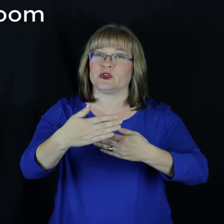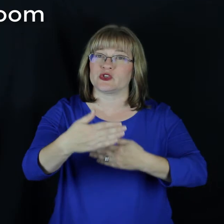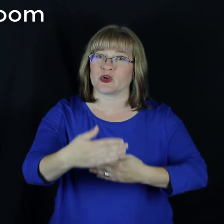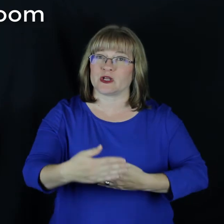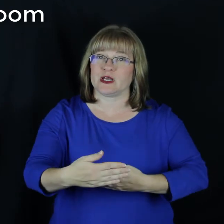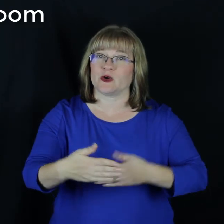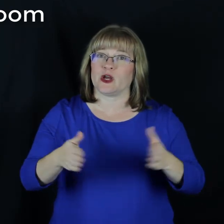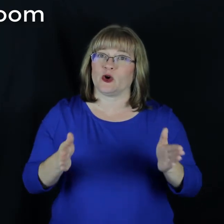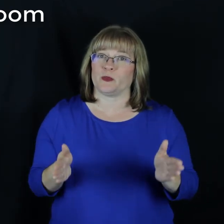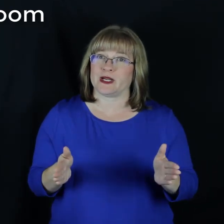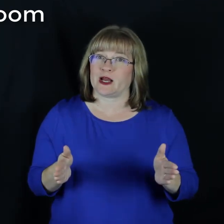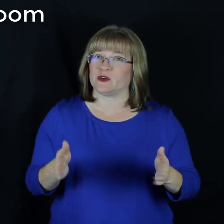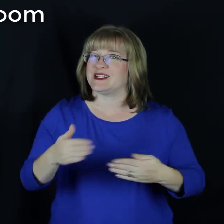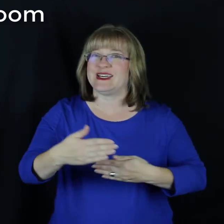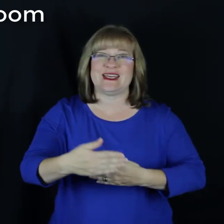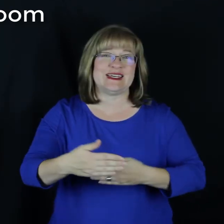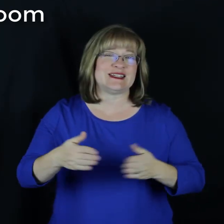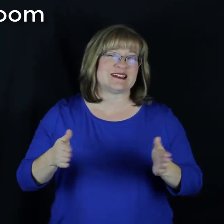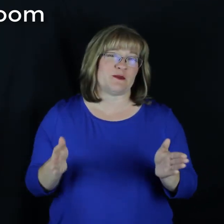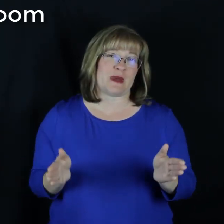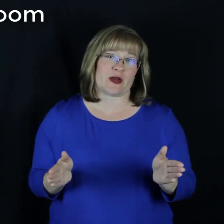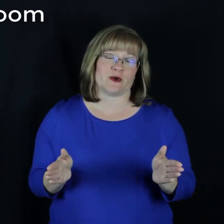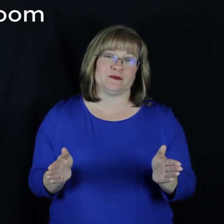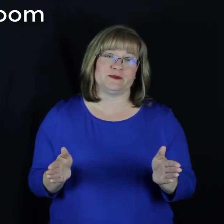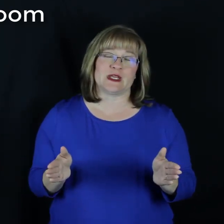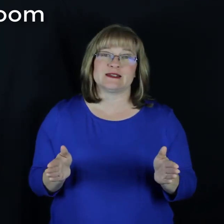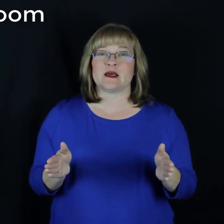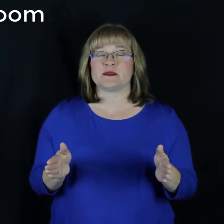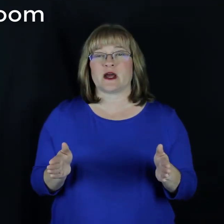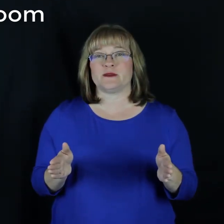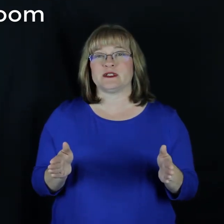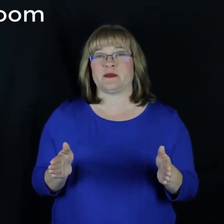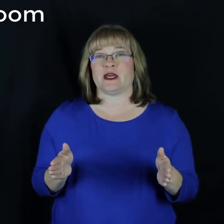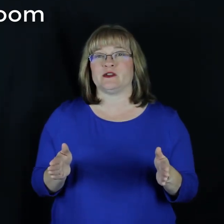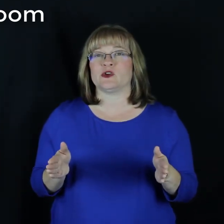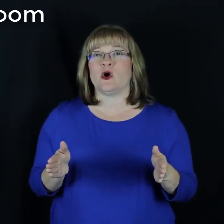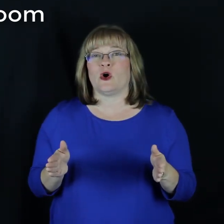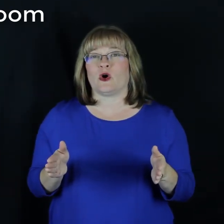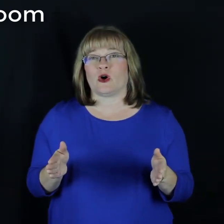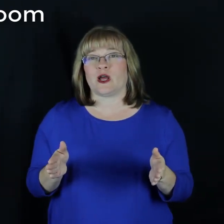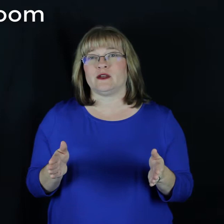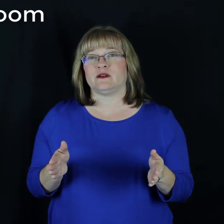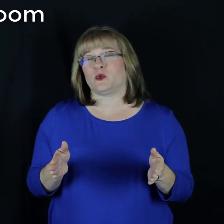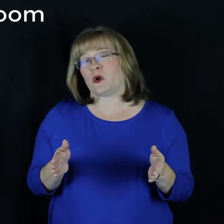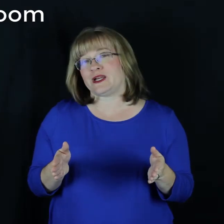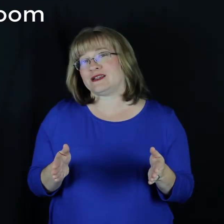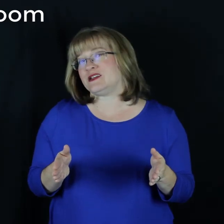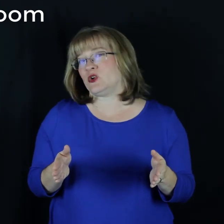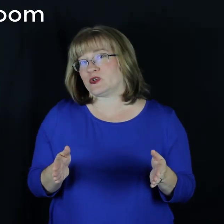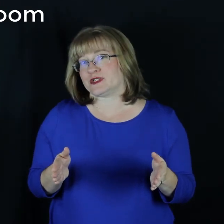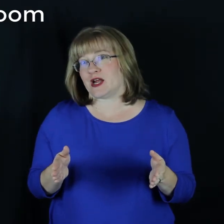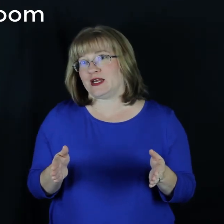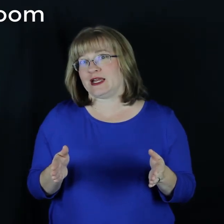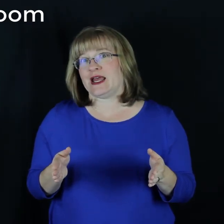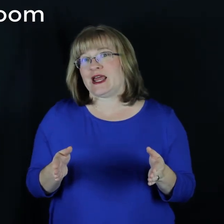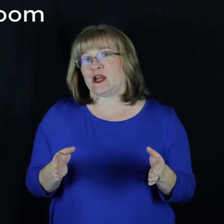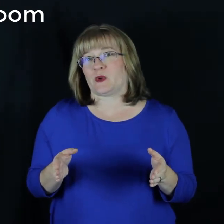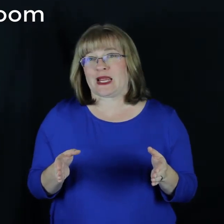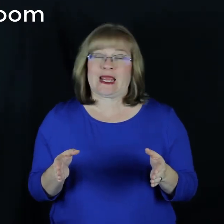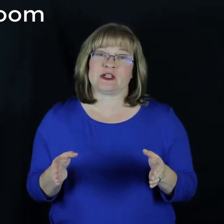can start here and open out. It doesn't matter. Sometimes it depends on what it is that you're signing and what hand